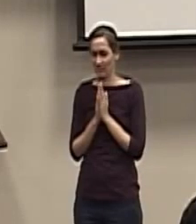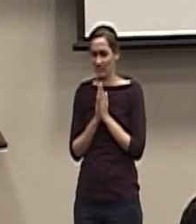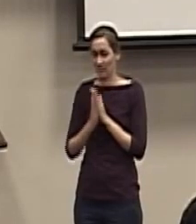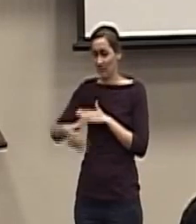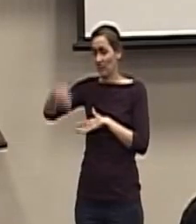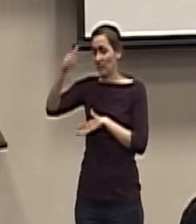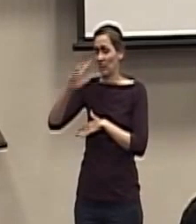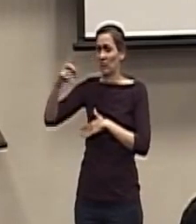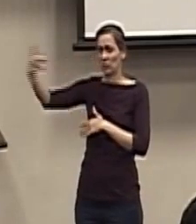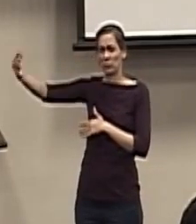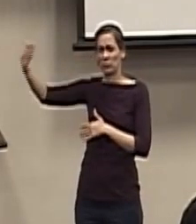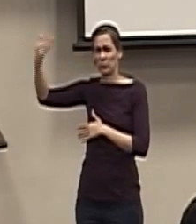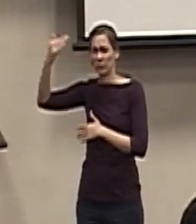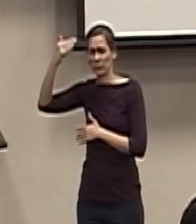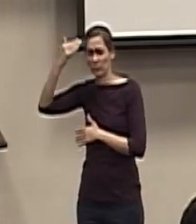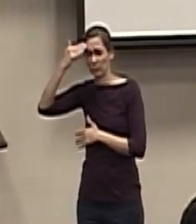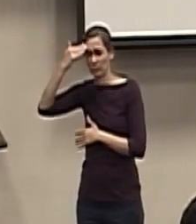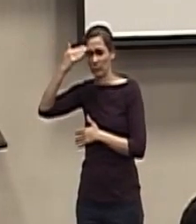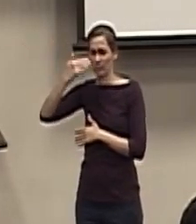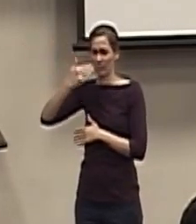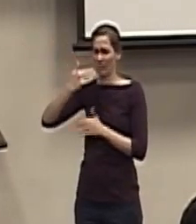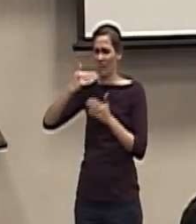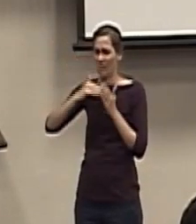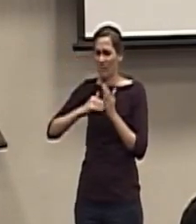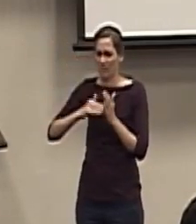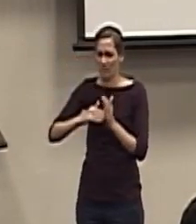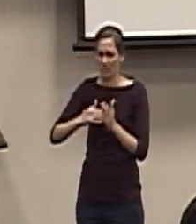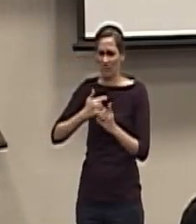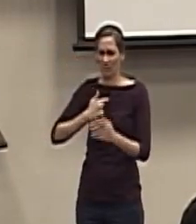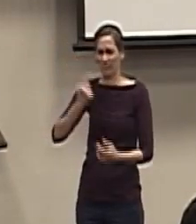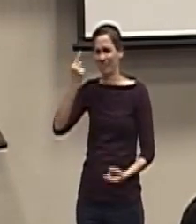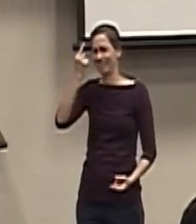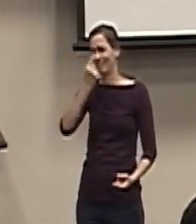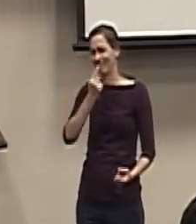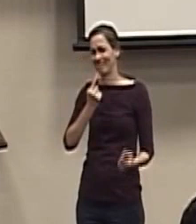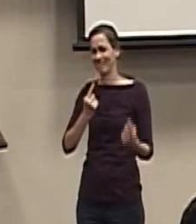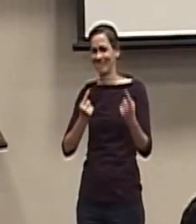God, you know how often I have thought about,